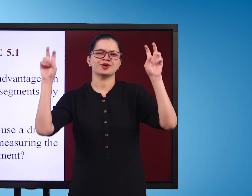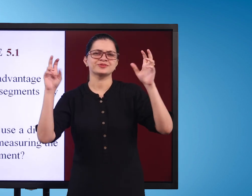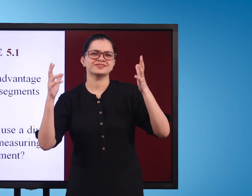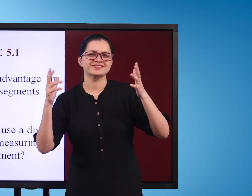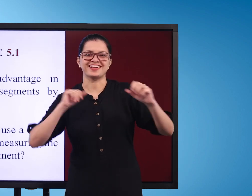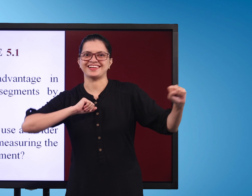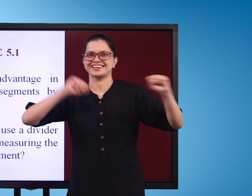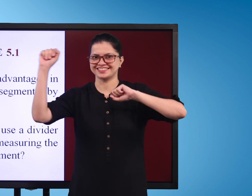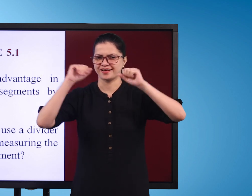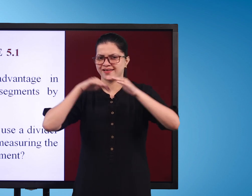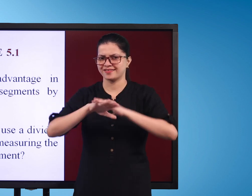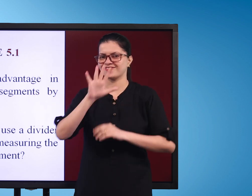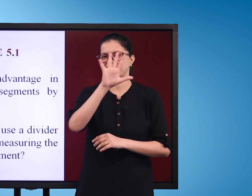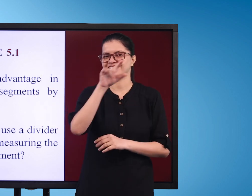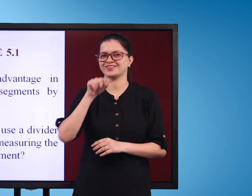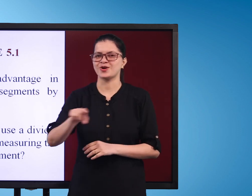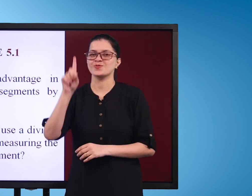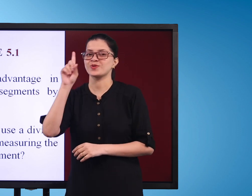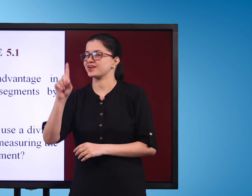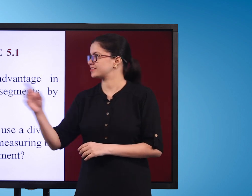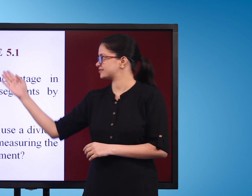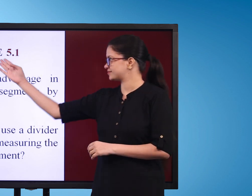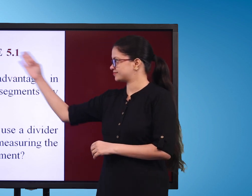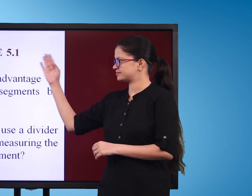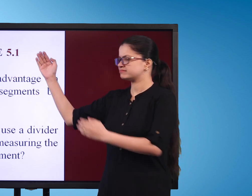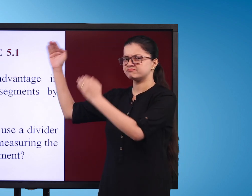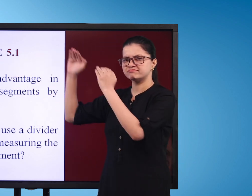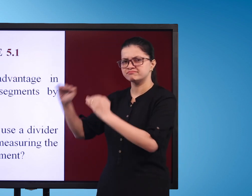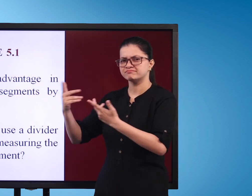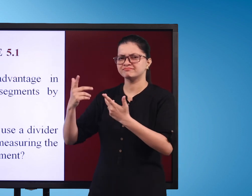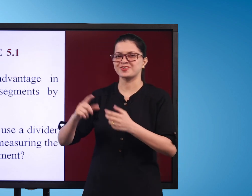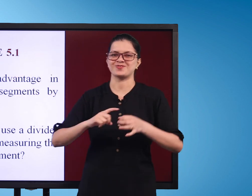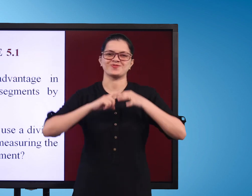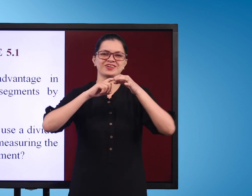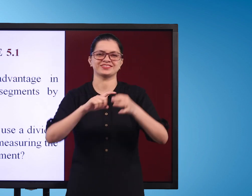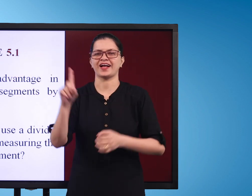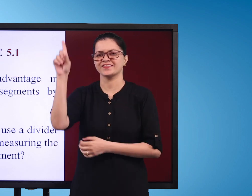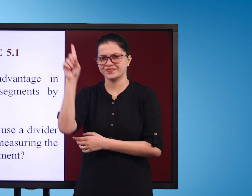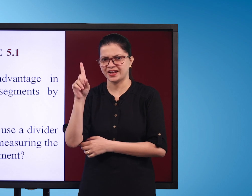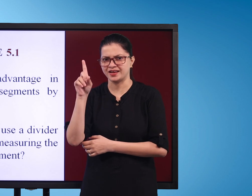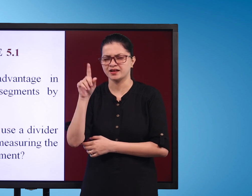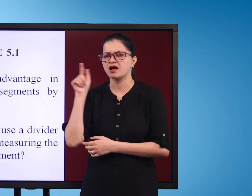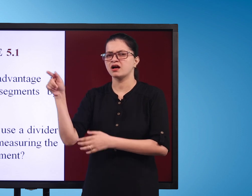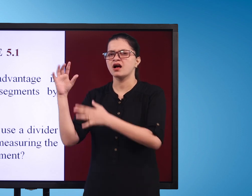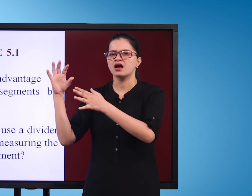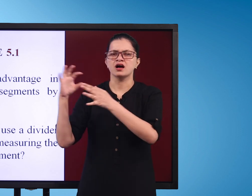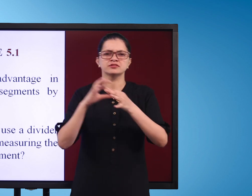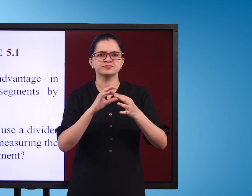Exercise 5.1. 1. What is